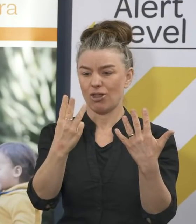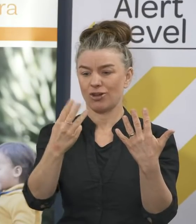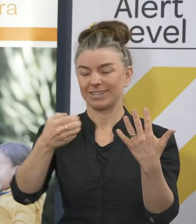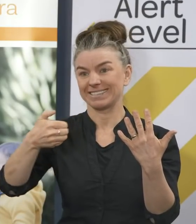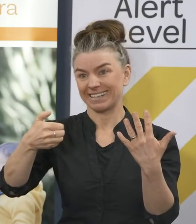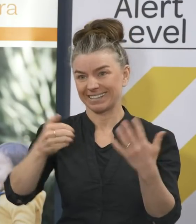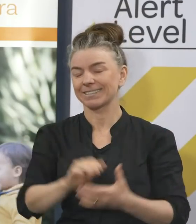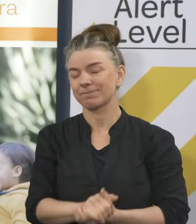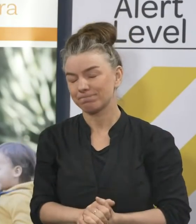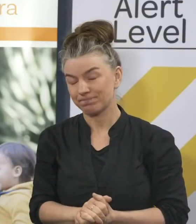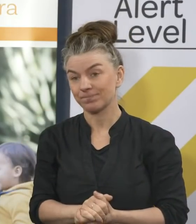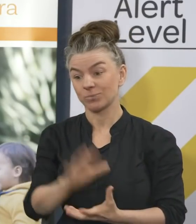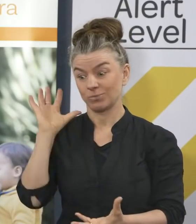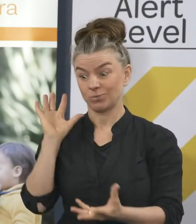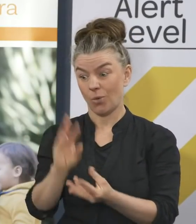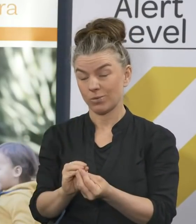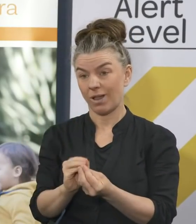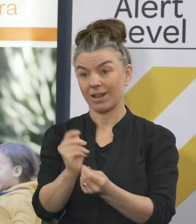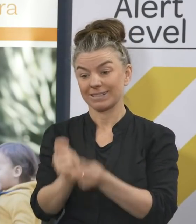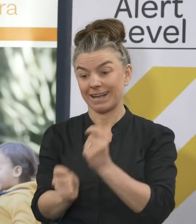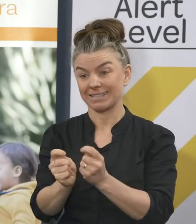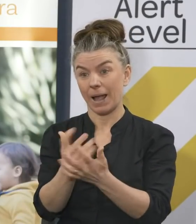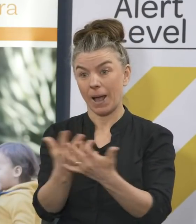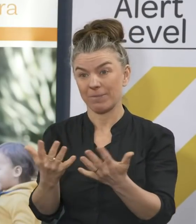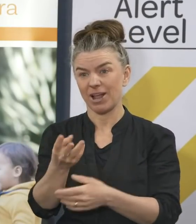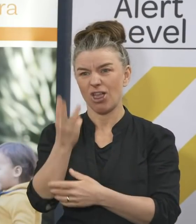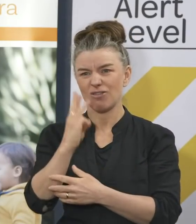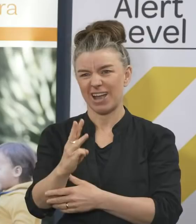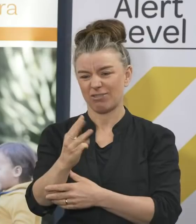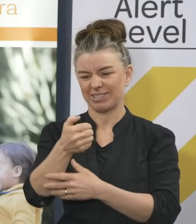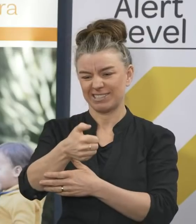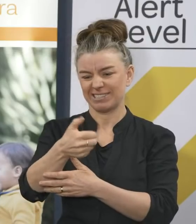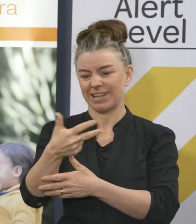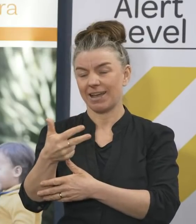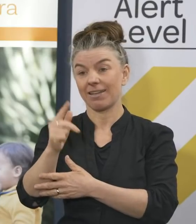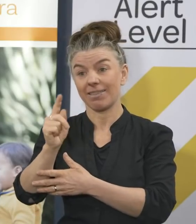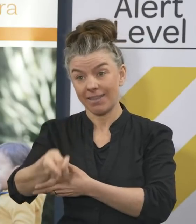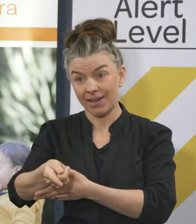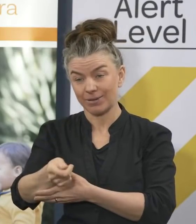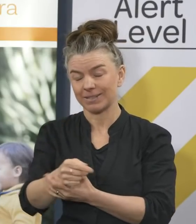10,436, bringing our total number of tests to date to